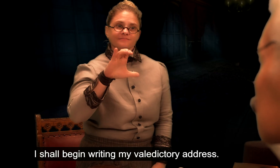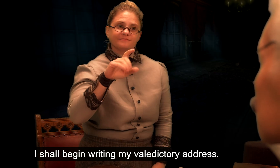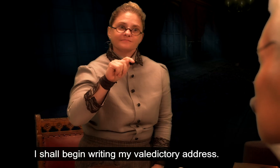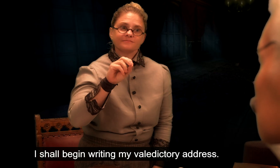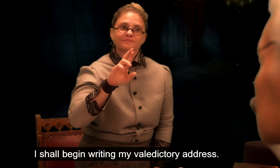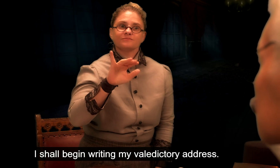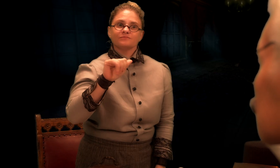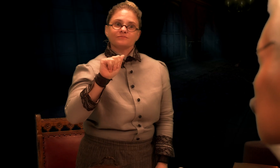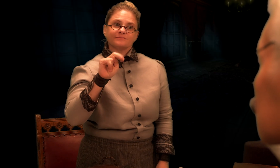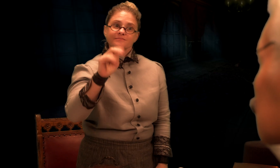valedictory address.